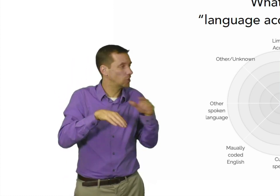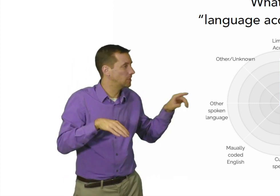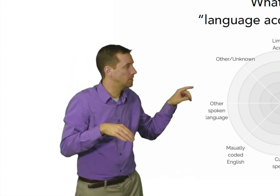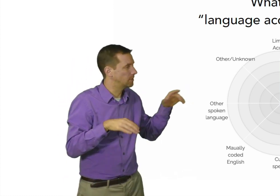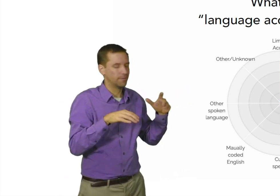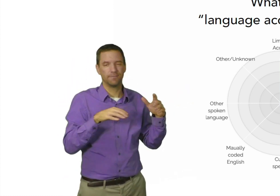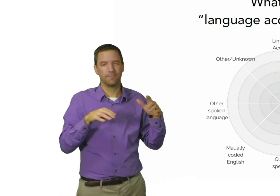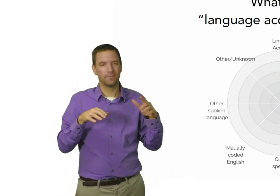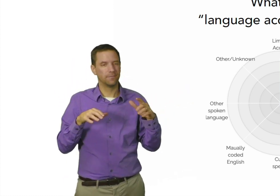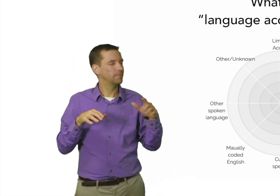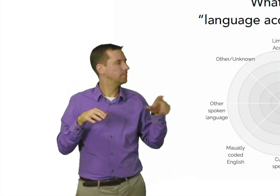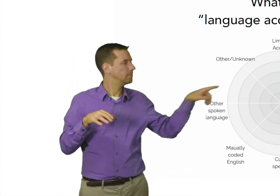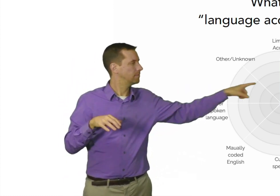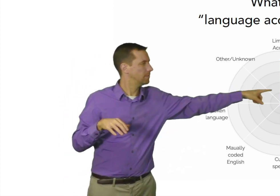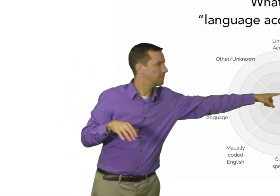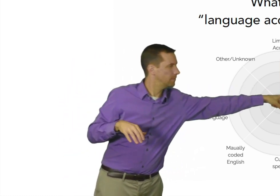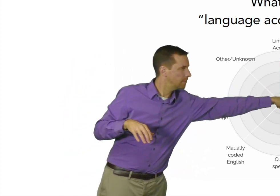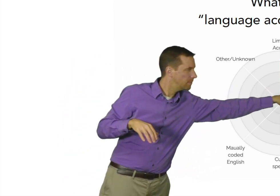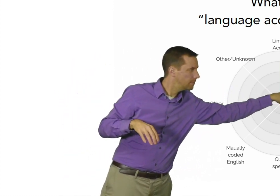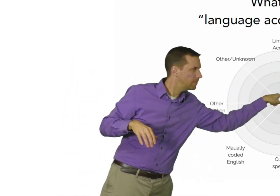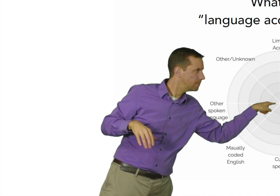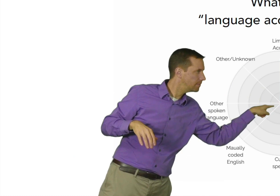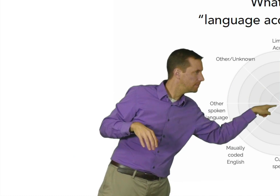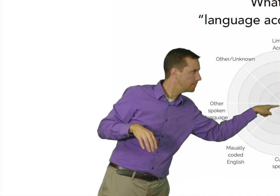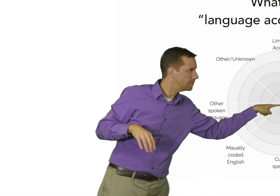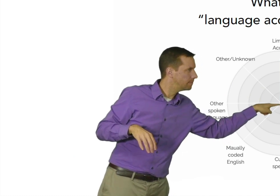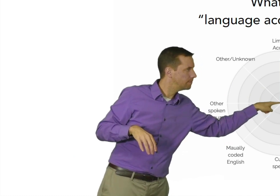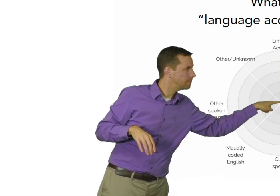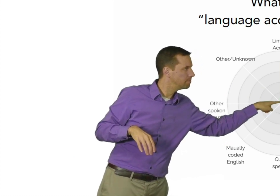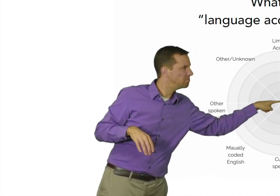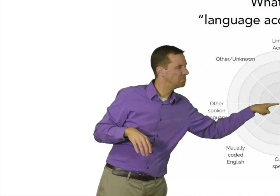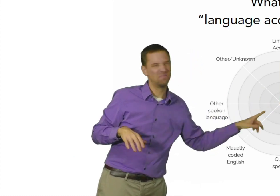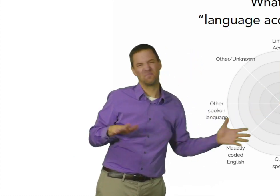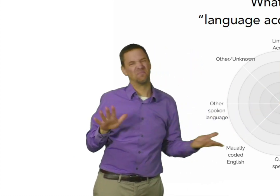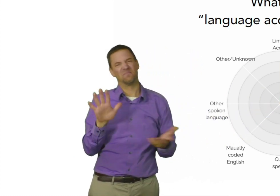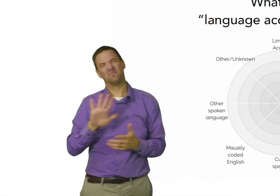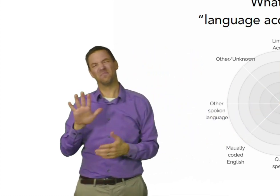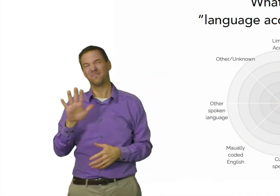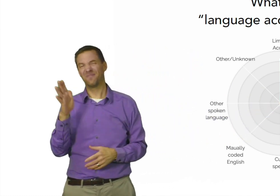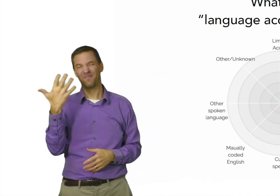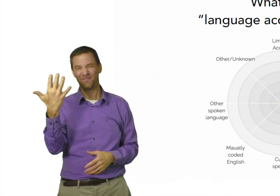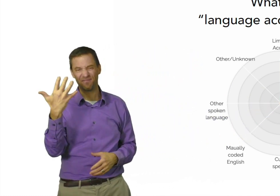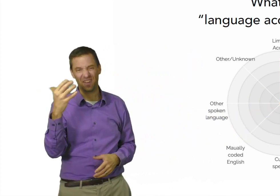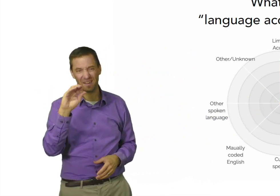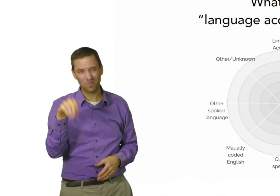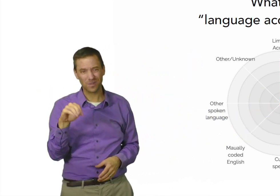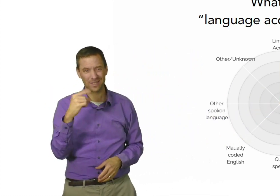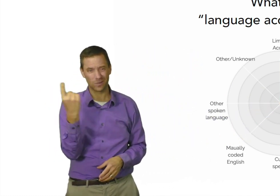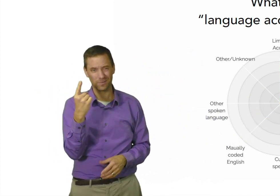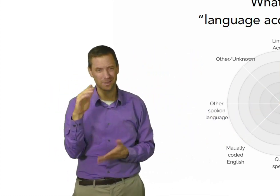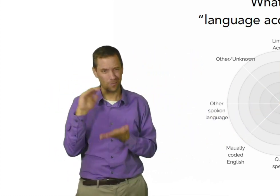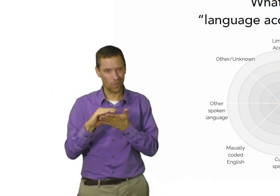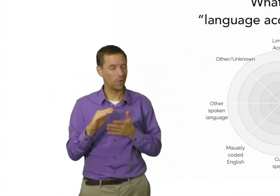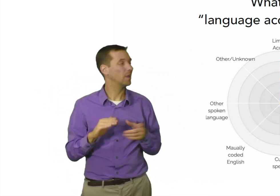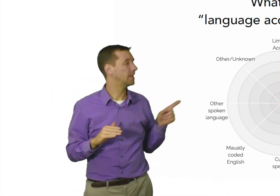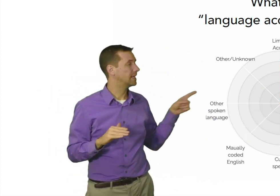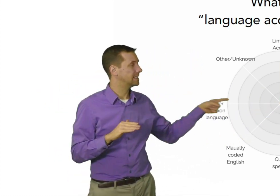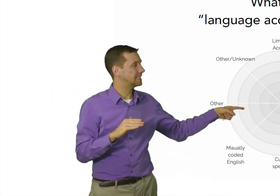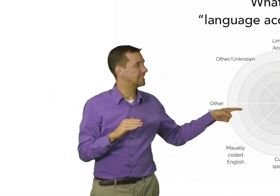bit of auditory access to spoken English, but just a tiny amount, about 5% is the estimate, something